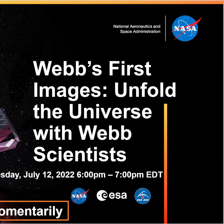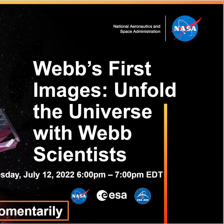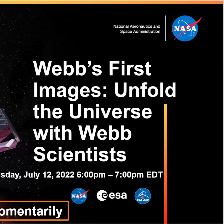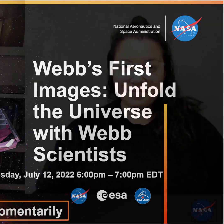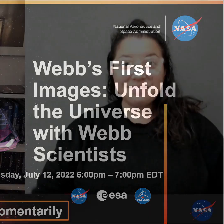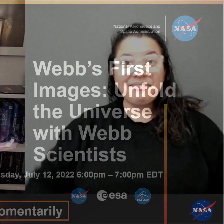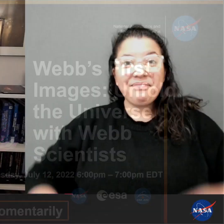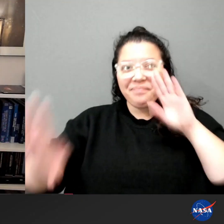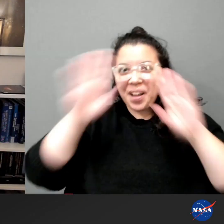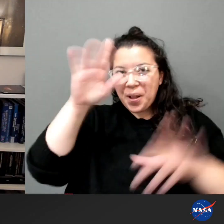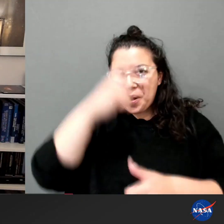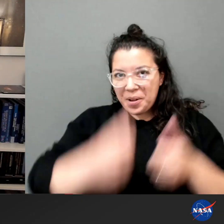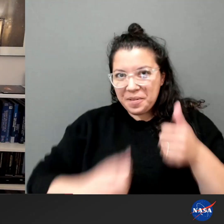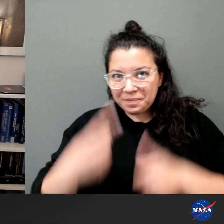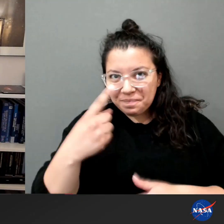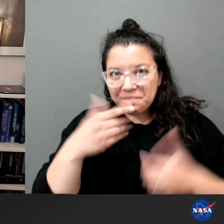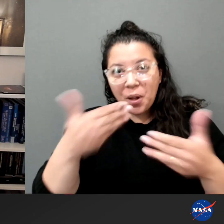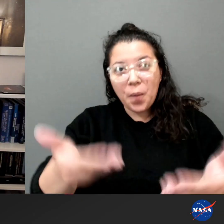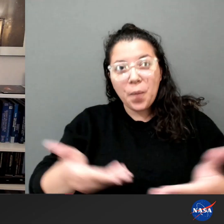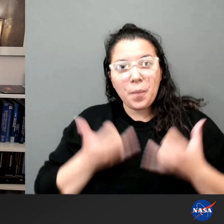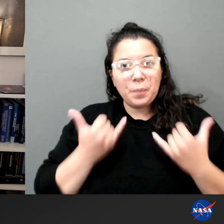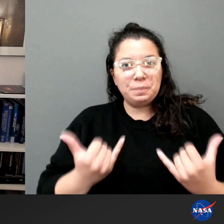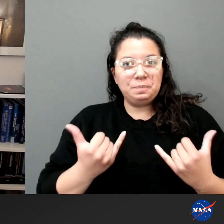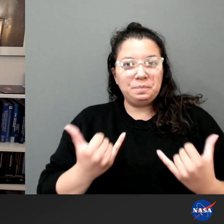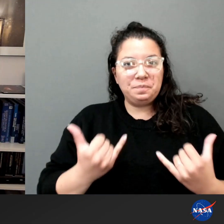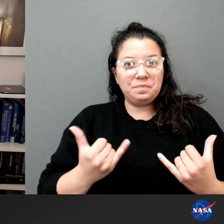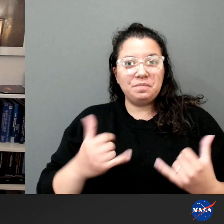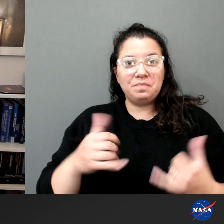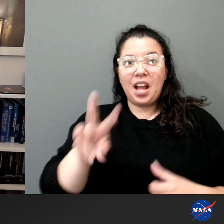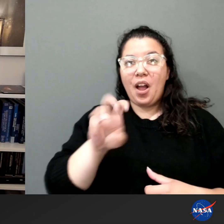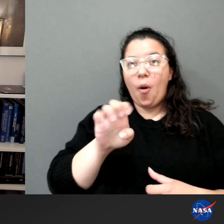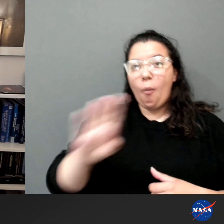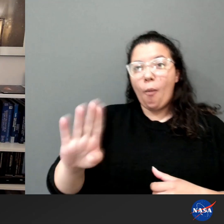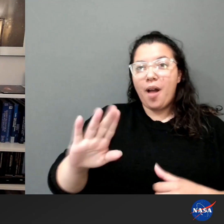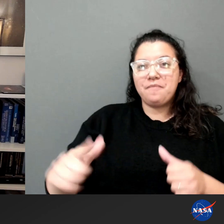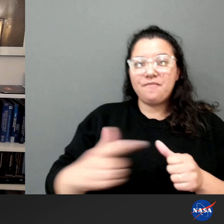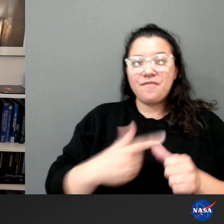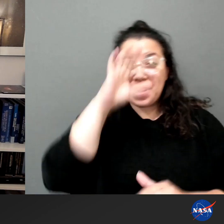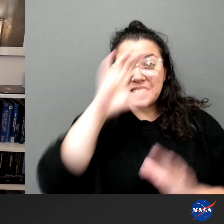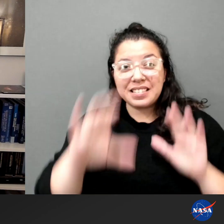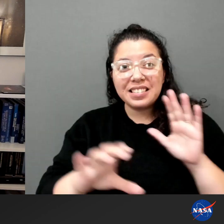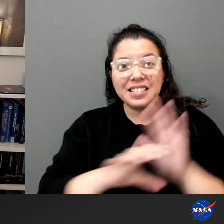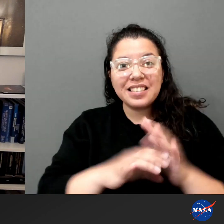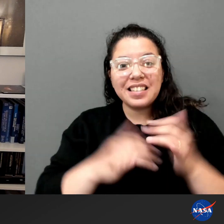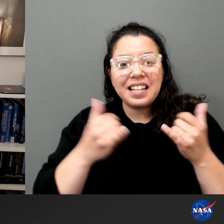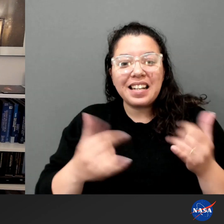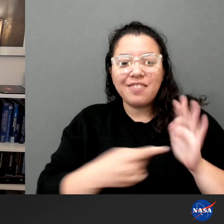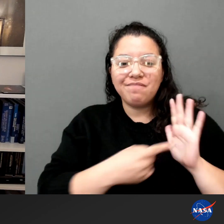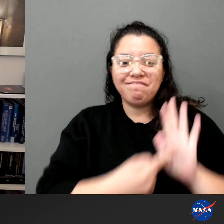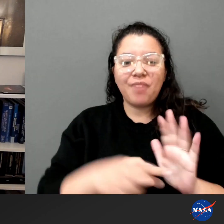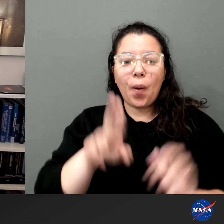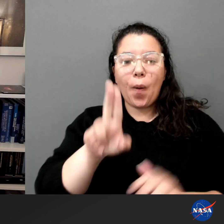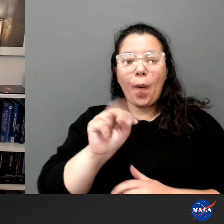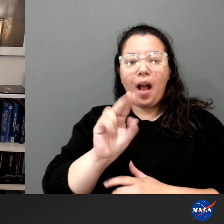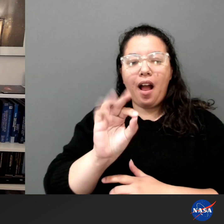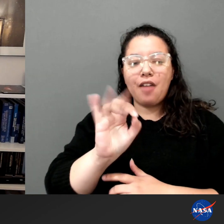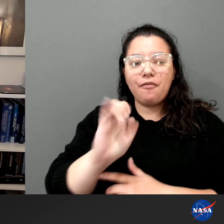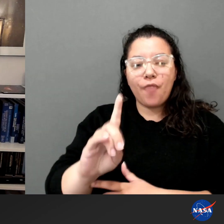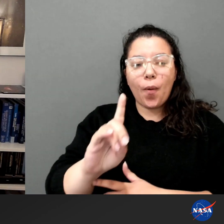Hello, everyone. Welcome to today's Webb's First Images Unfold the Universe with Webb Scientists